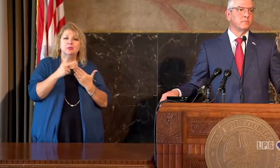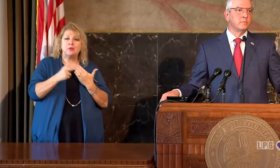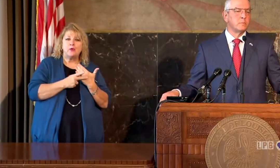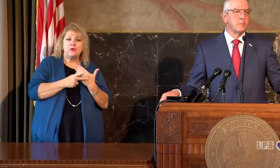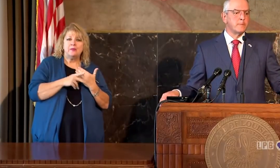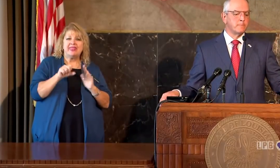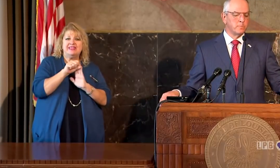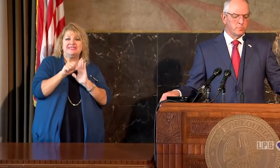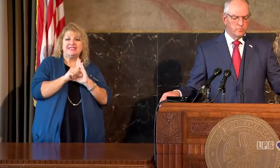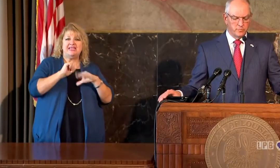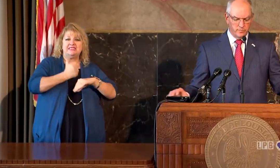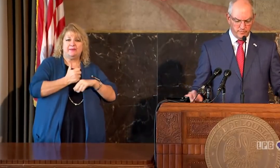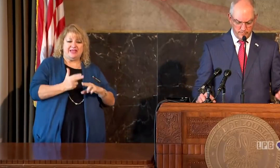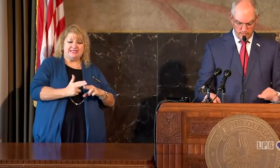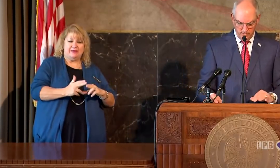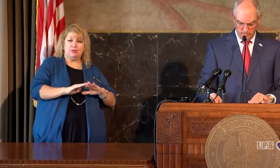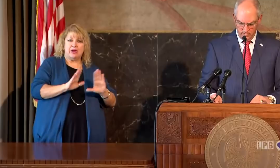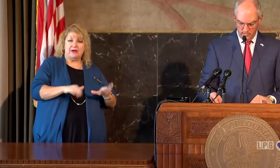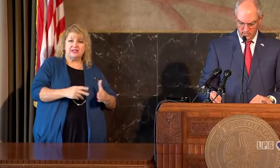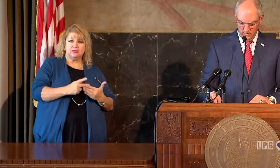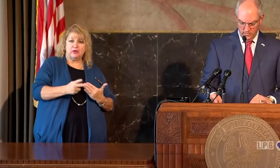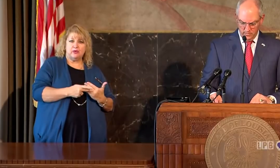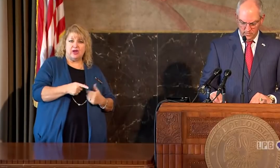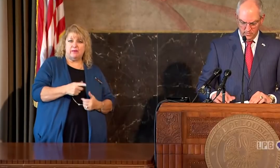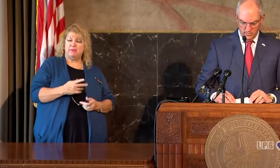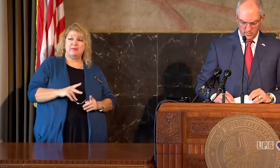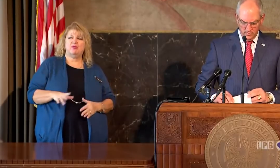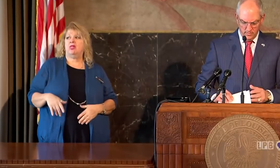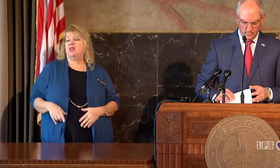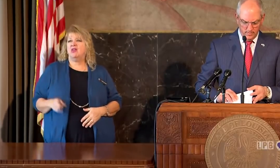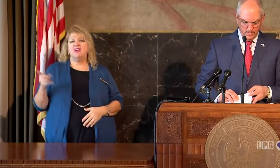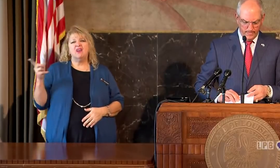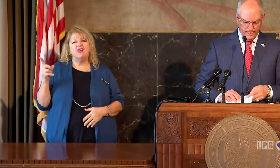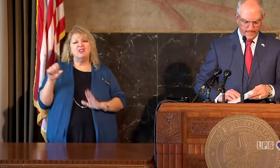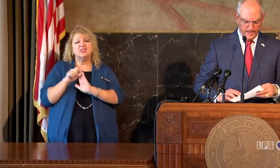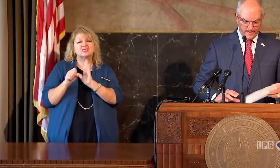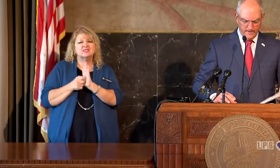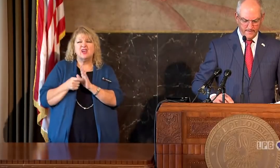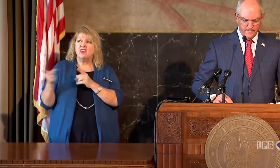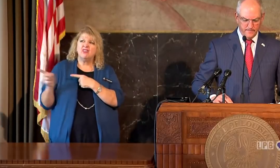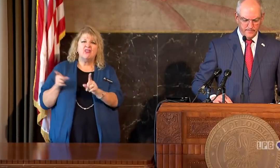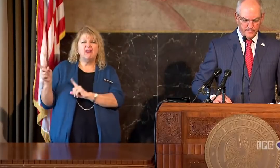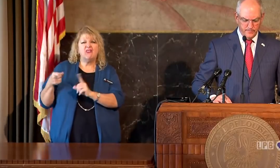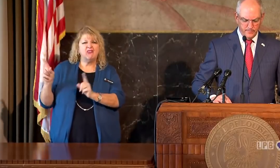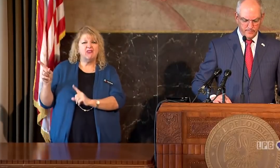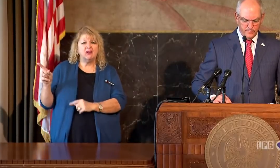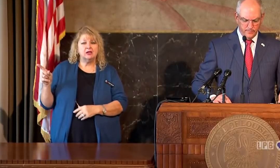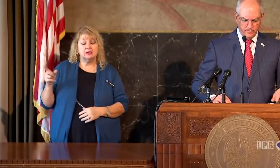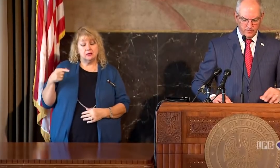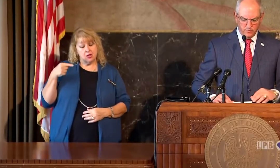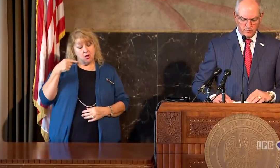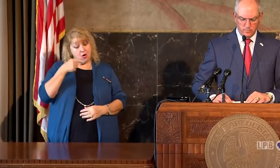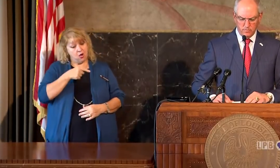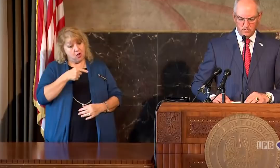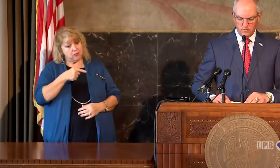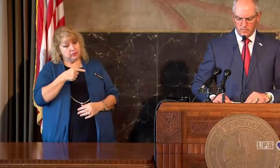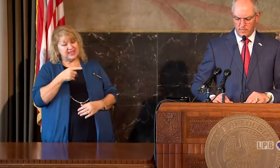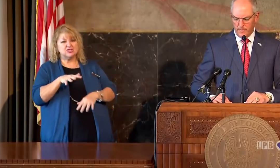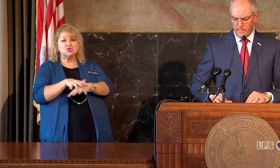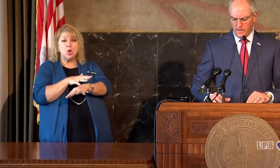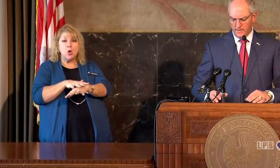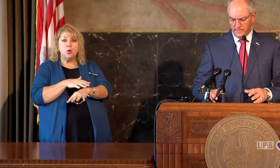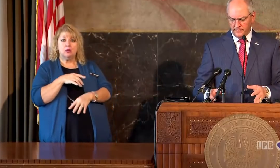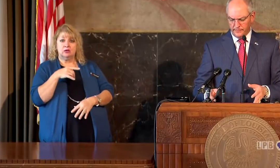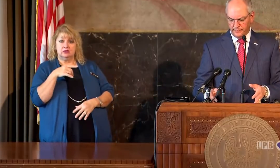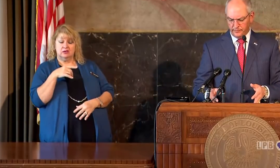up. Can you respond to that criticism? And are you comfortable with the pace of how the trailers are